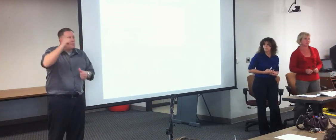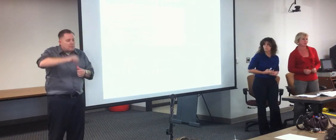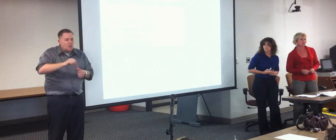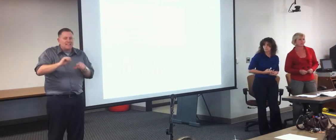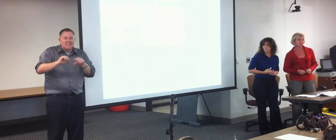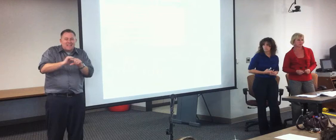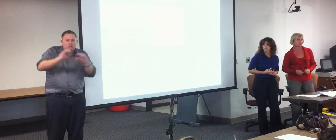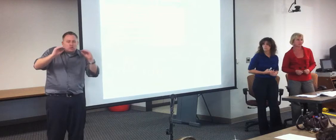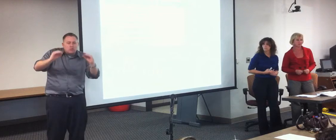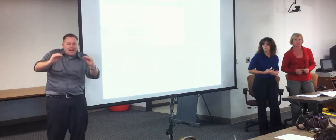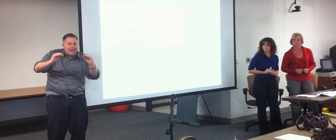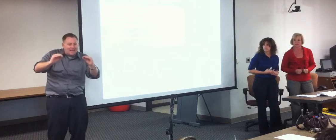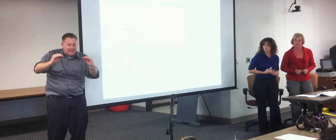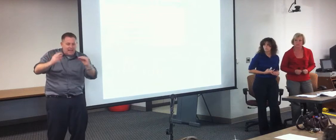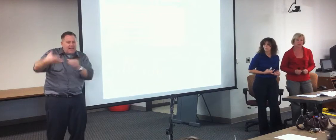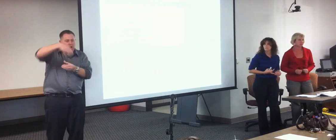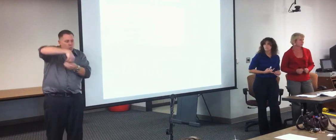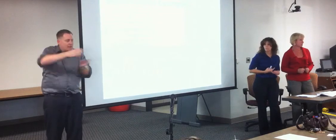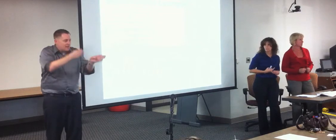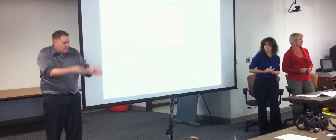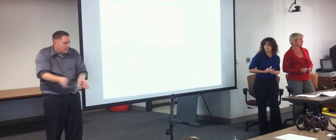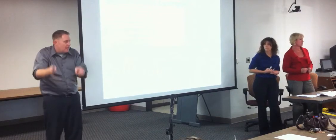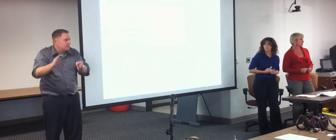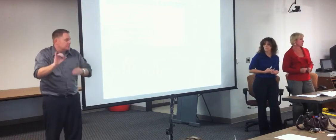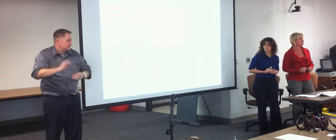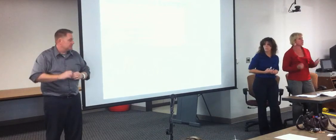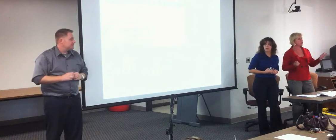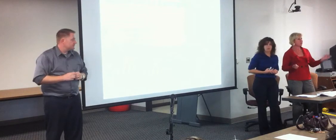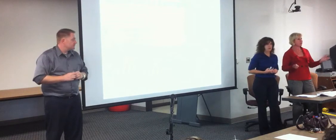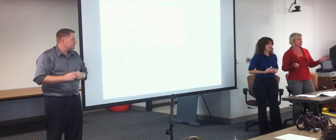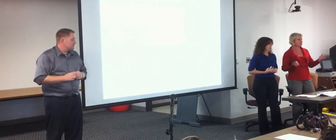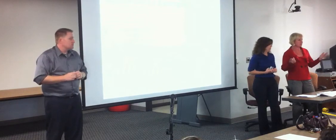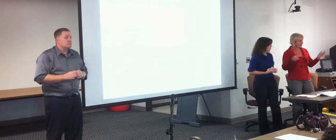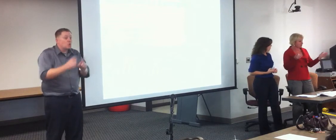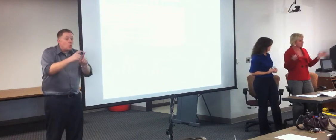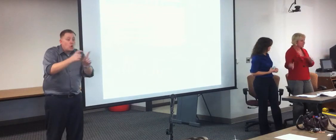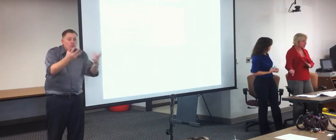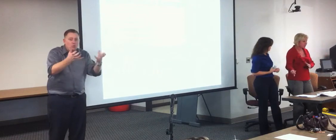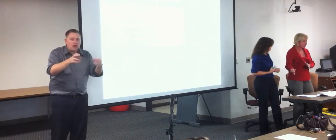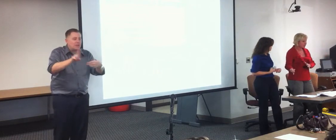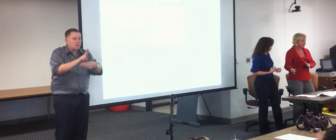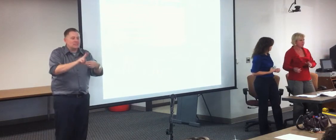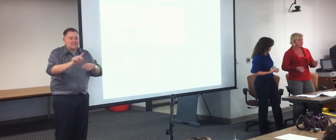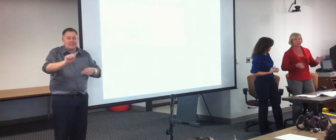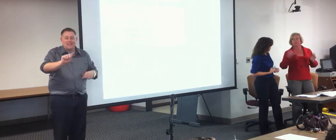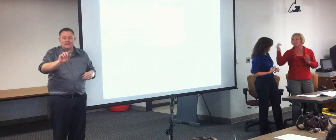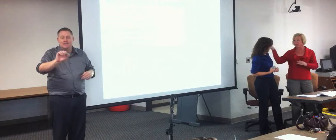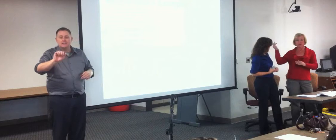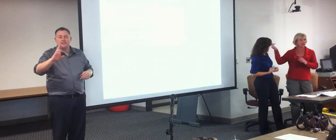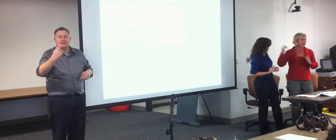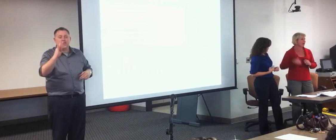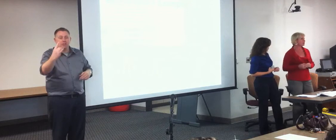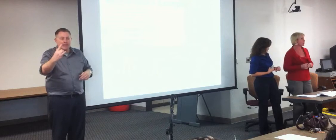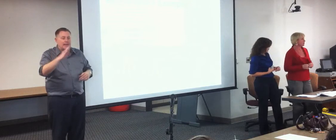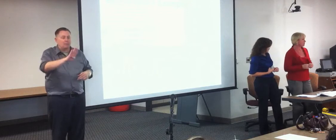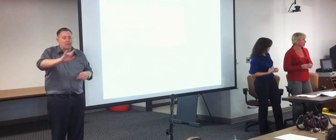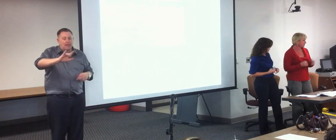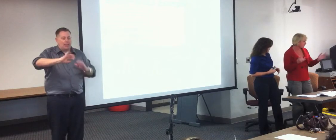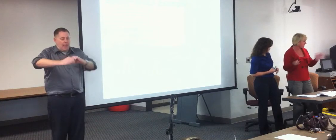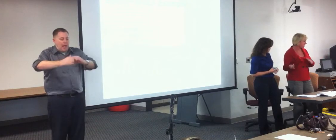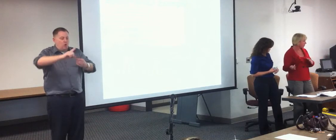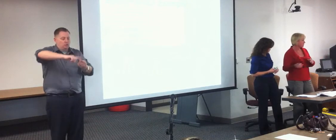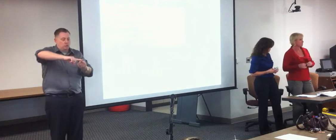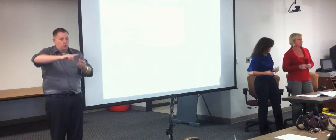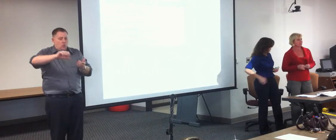the training and including that in your plan. The words you want to use are teaching Bill how